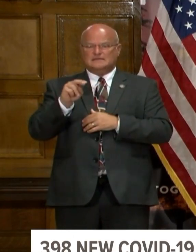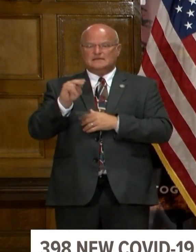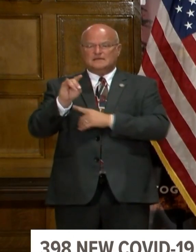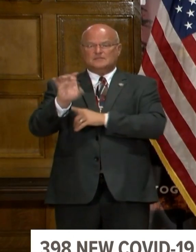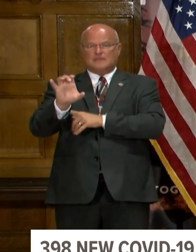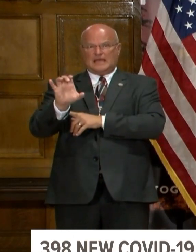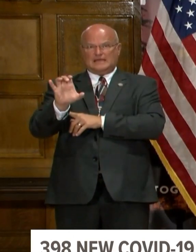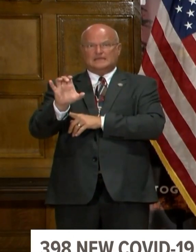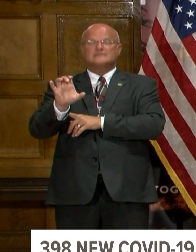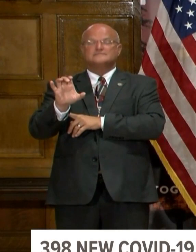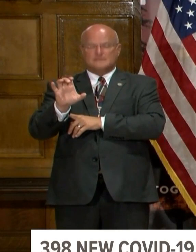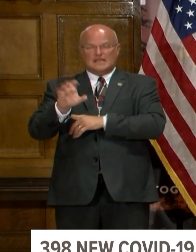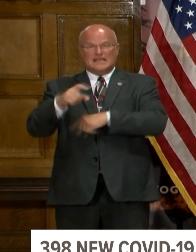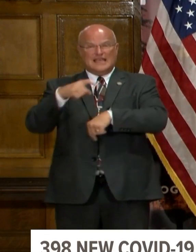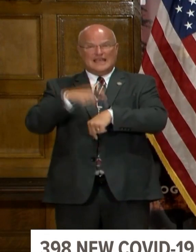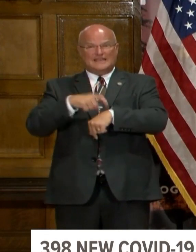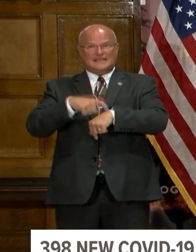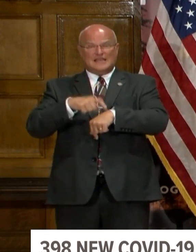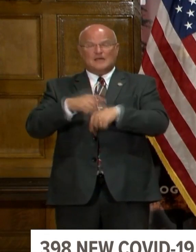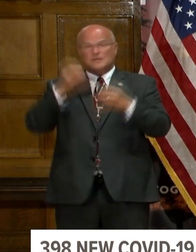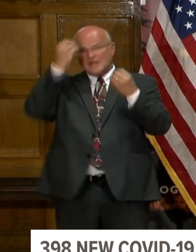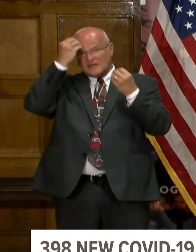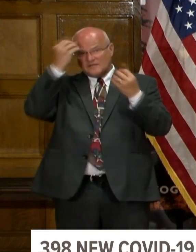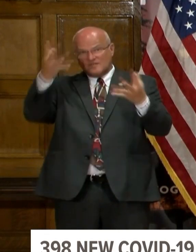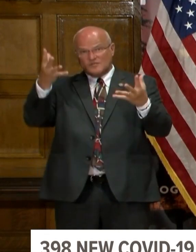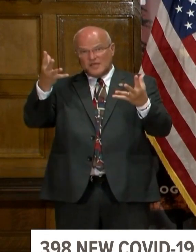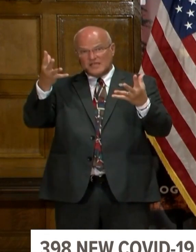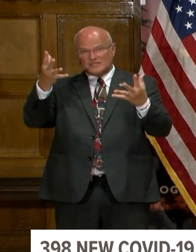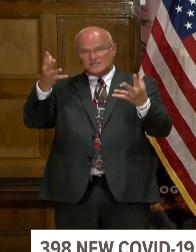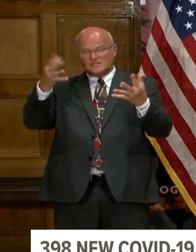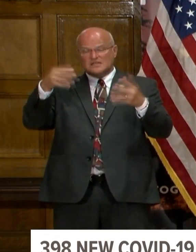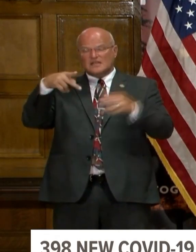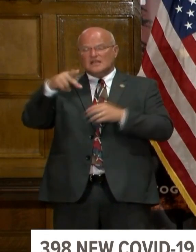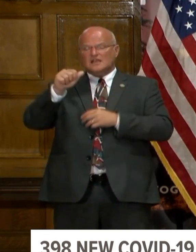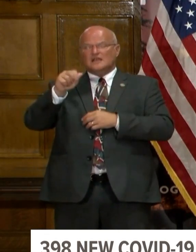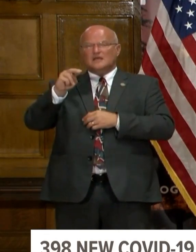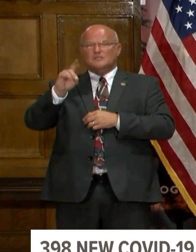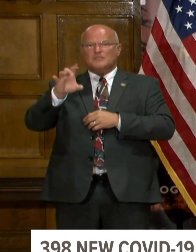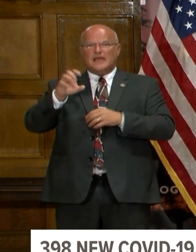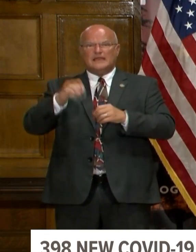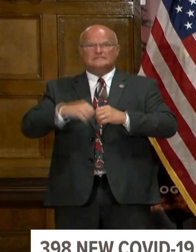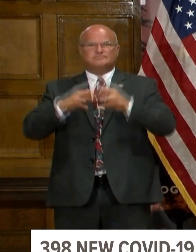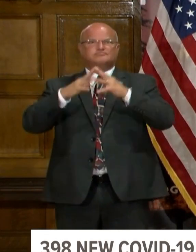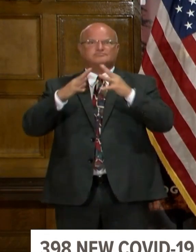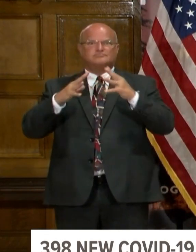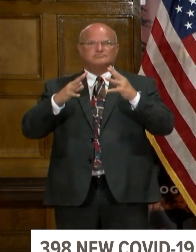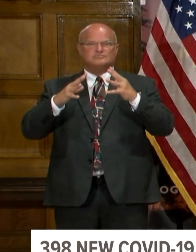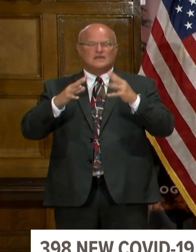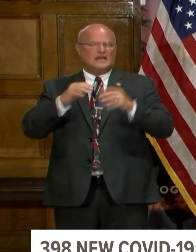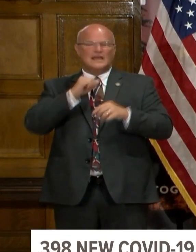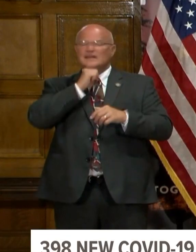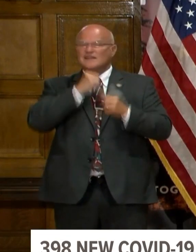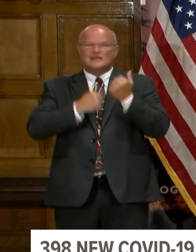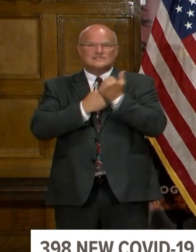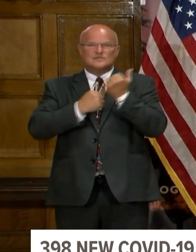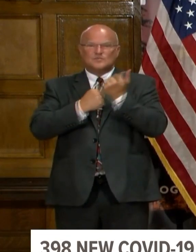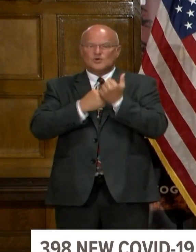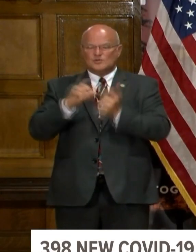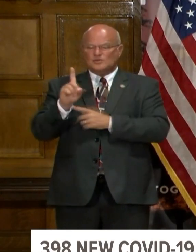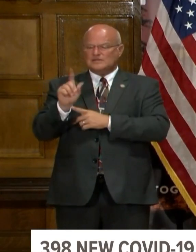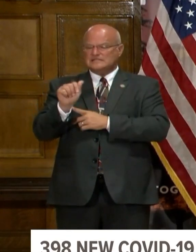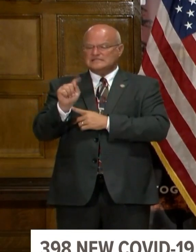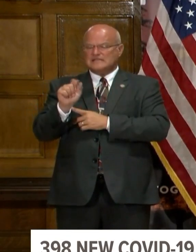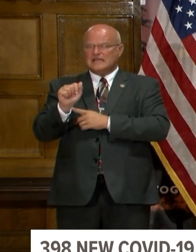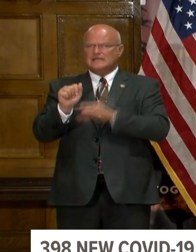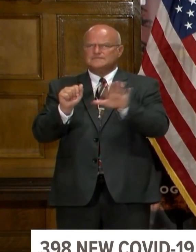point in time, there was a lot of information out there that was panic-oriented and that was not really supportable by data. If